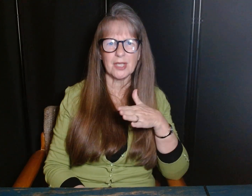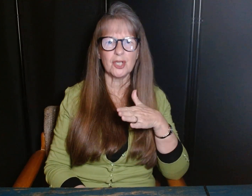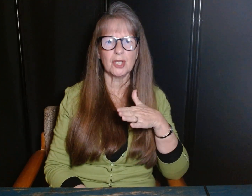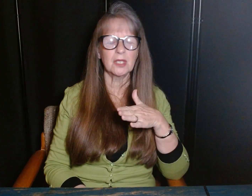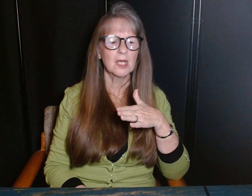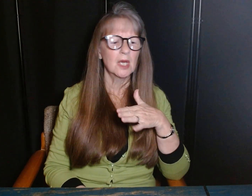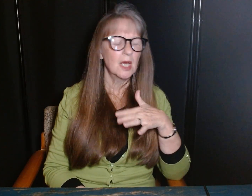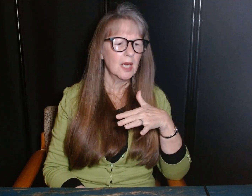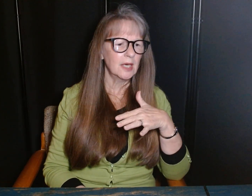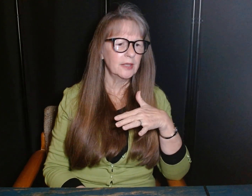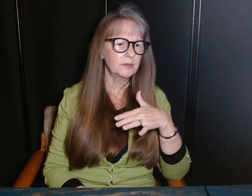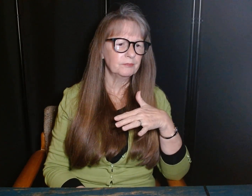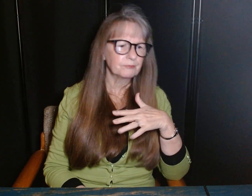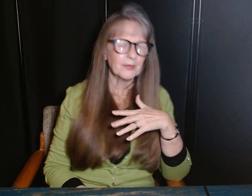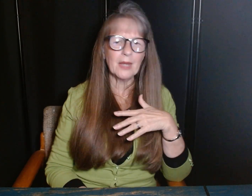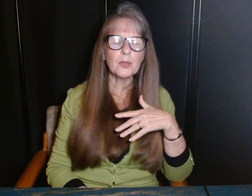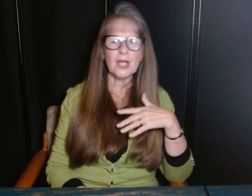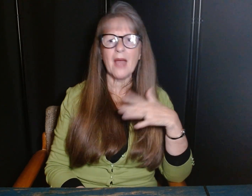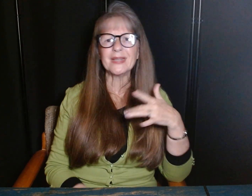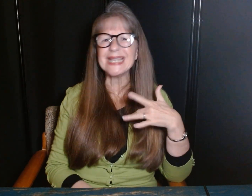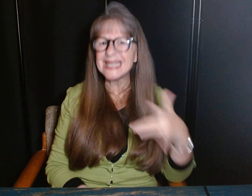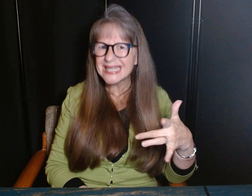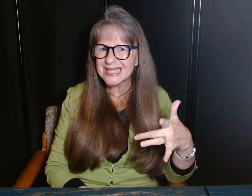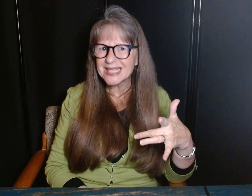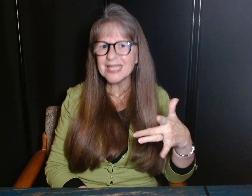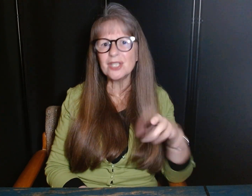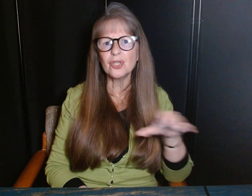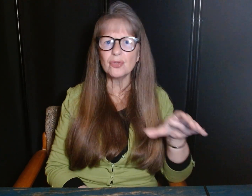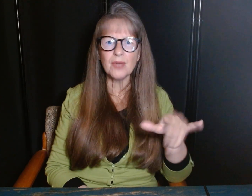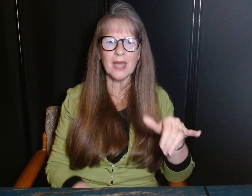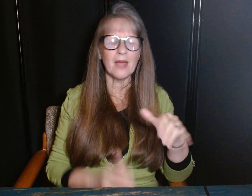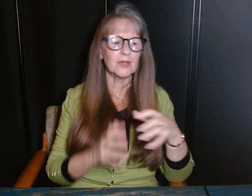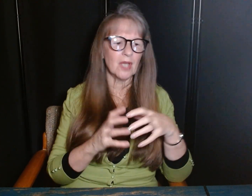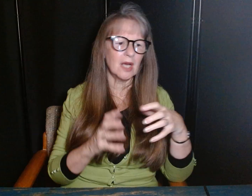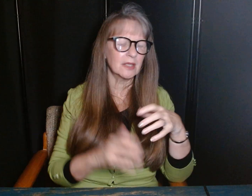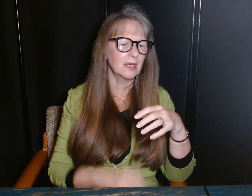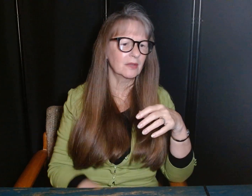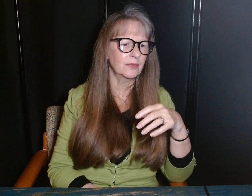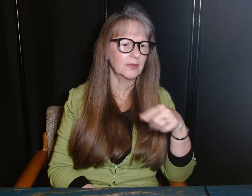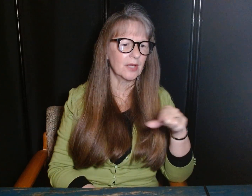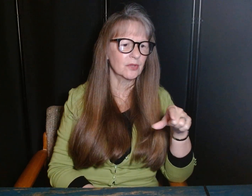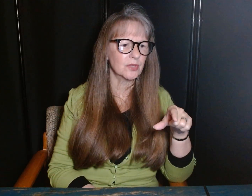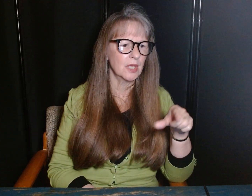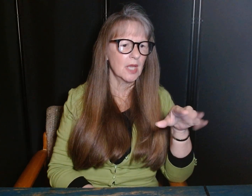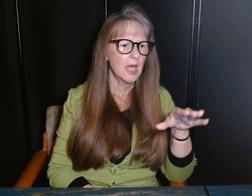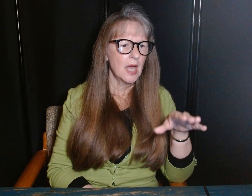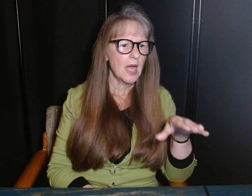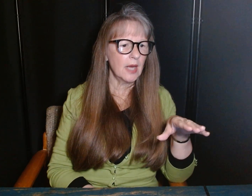initialization, which I have a tendency to do that. I have a lot of letters. Um,